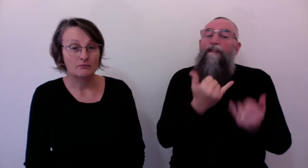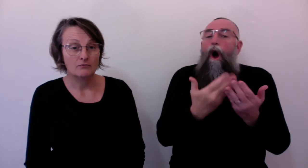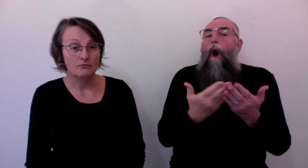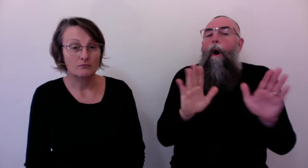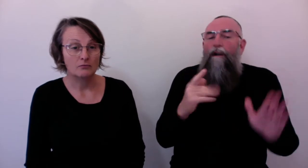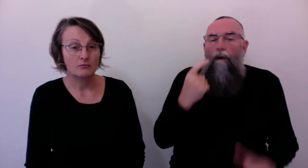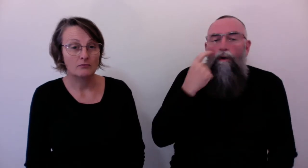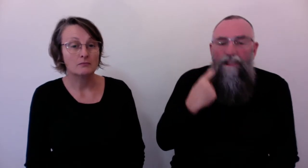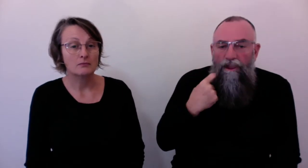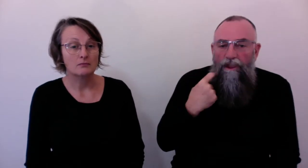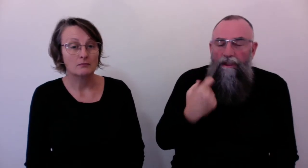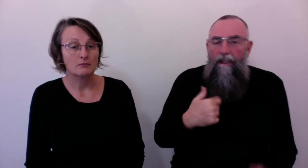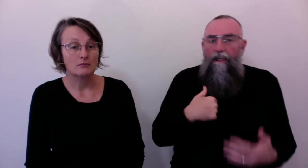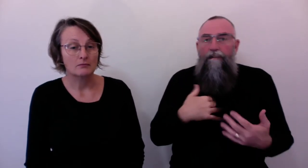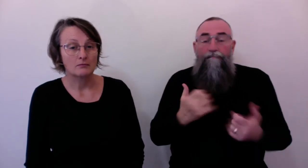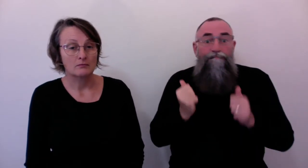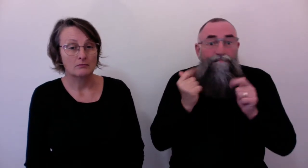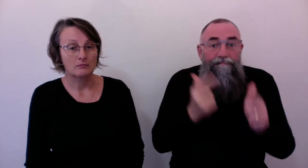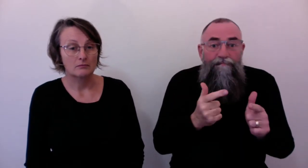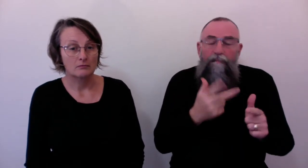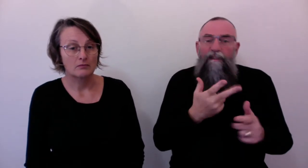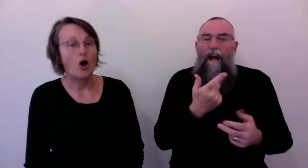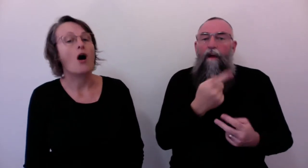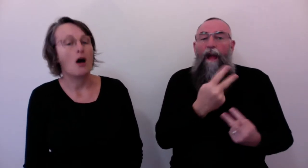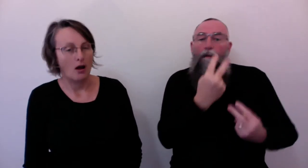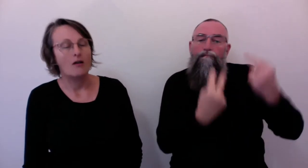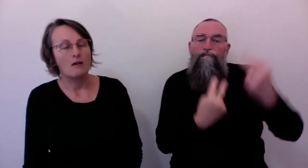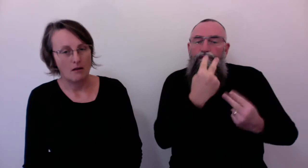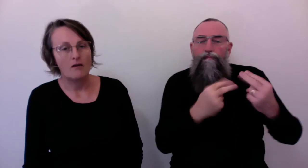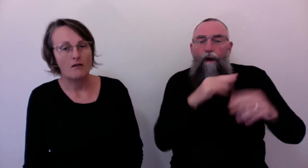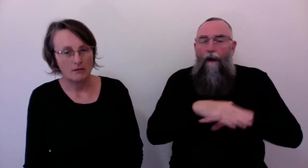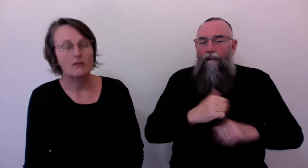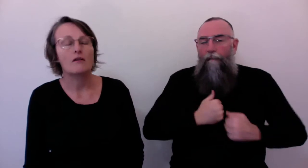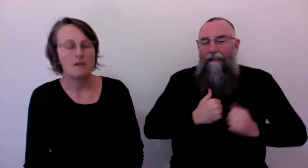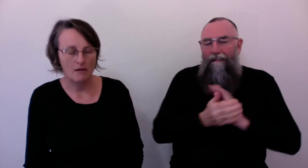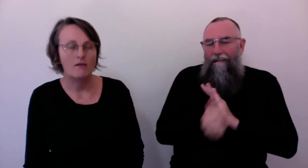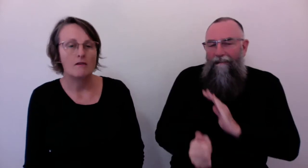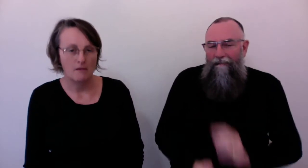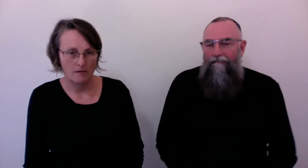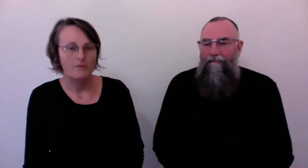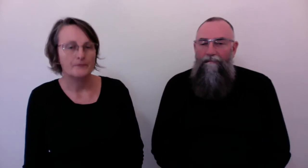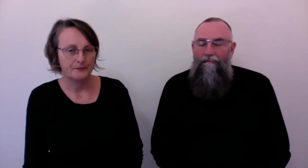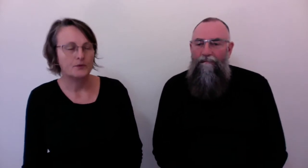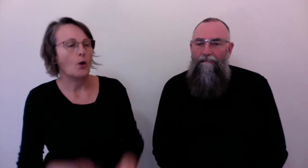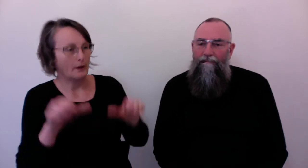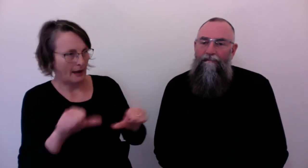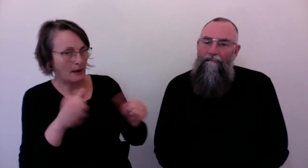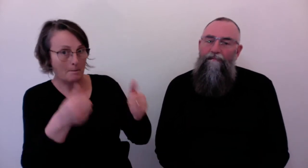they yeah, were just looking for talent. yes. Okay. Yes, at the time. Yeah. Second part question to the audition